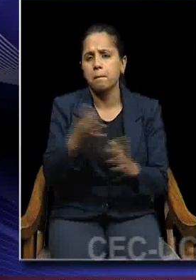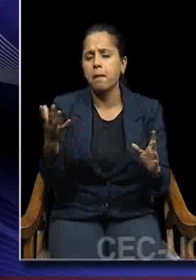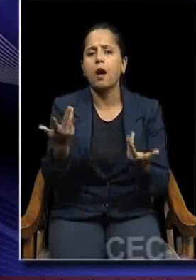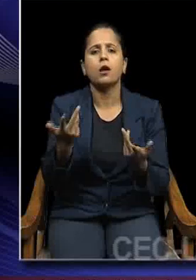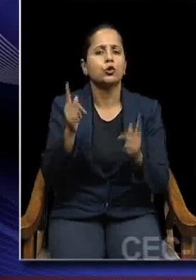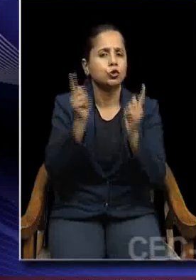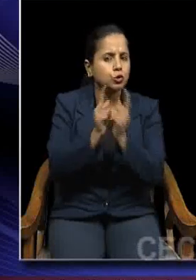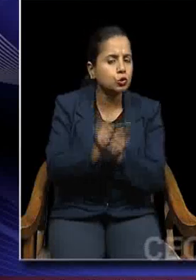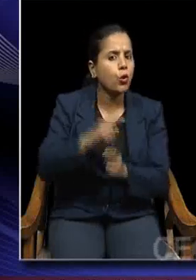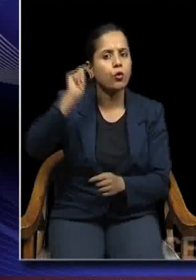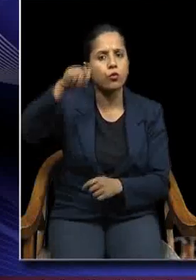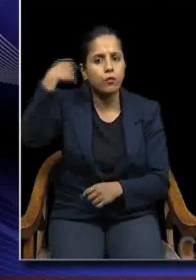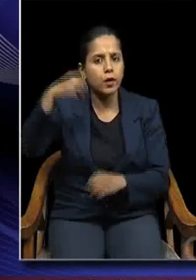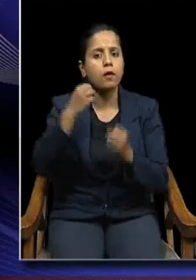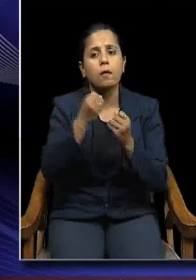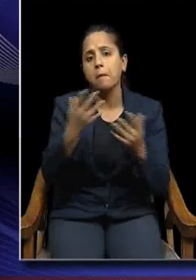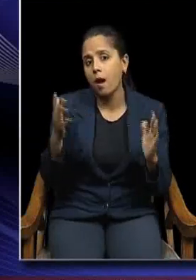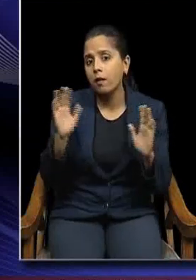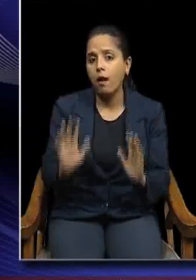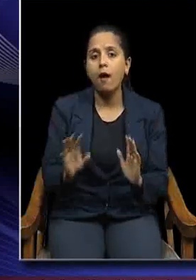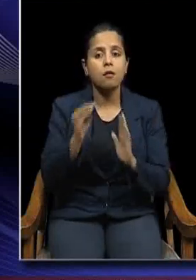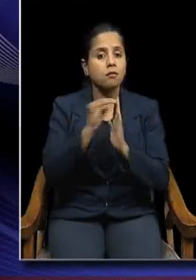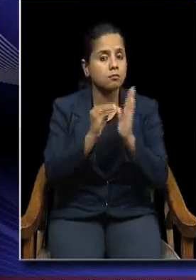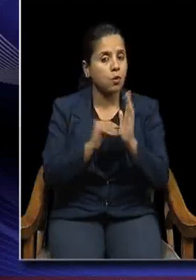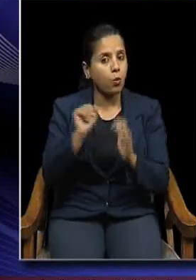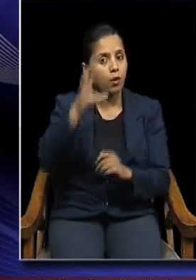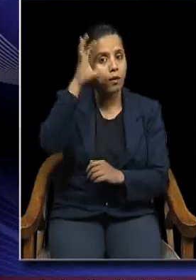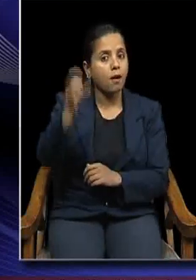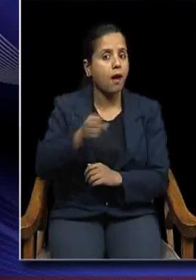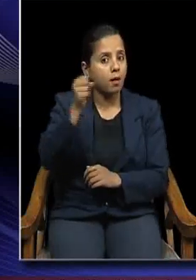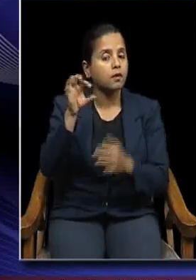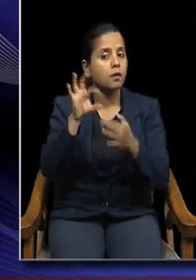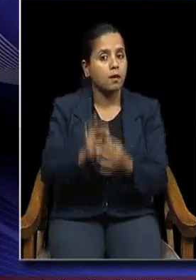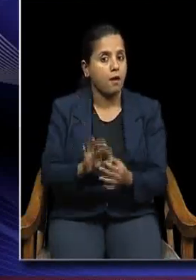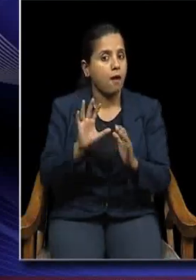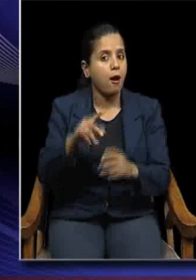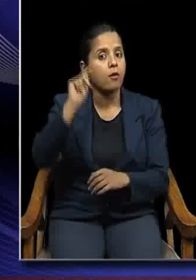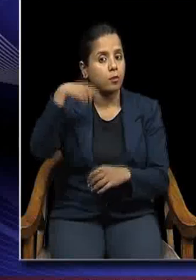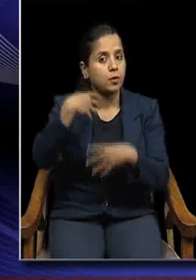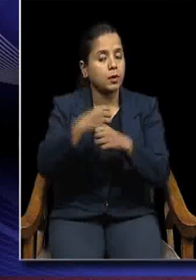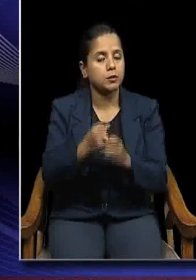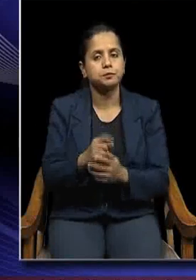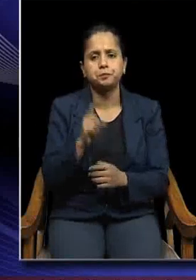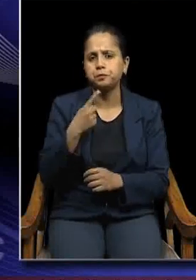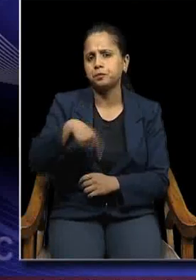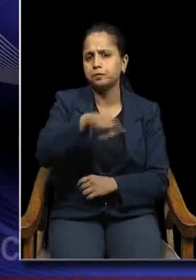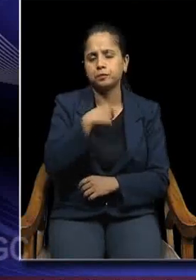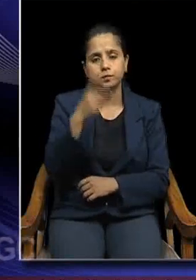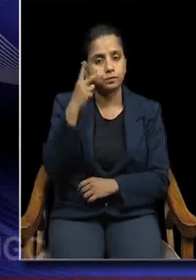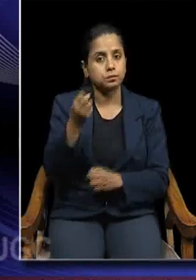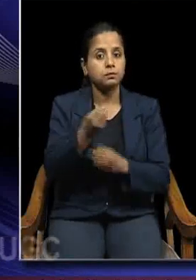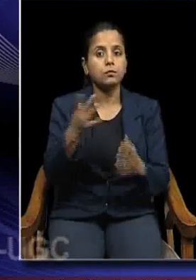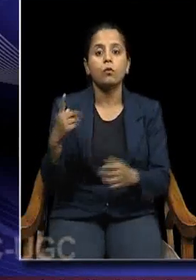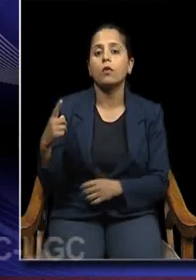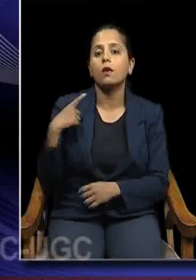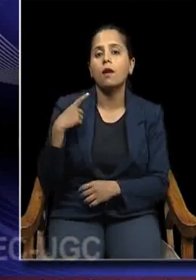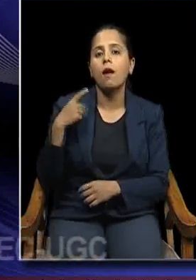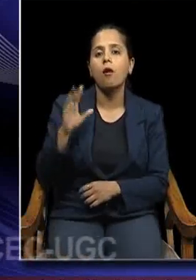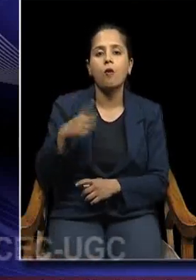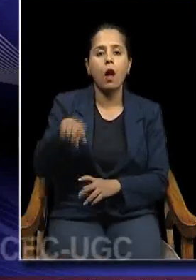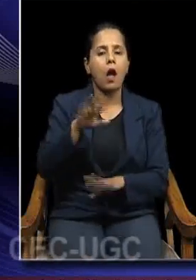documentaries, topicals, they were being made on Gandhi. And so we find that a number of leaders, how